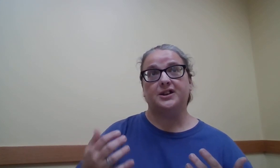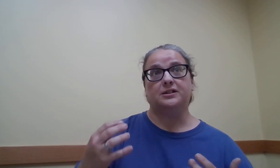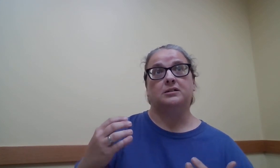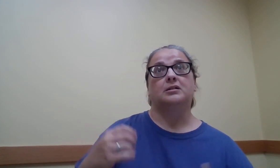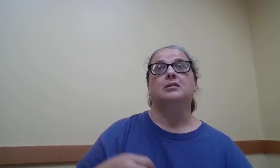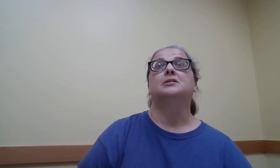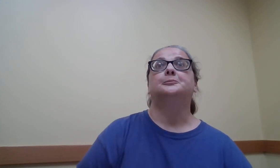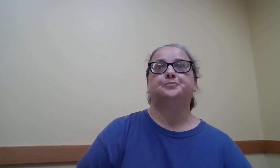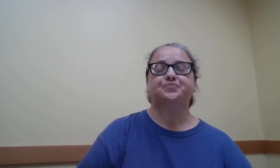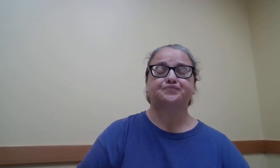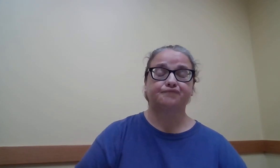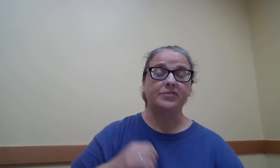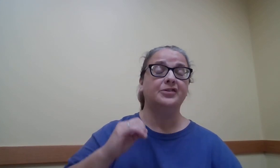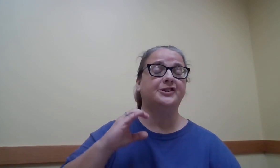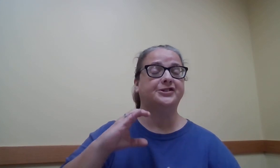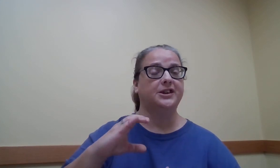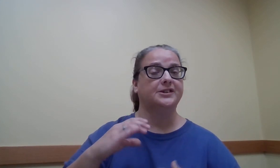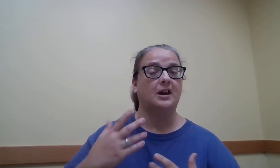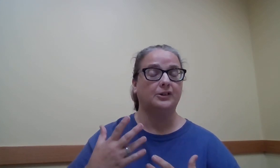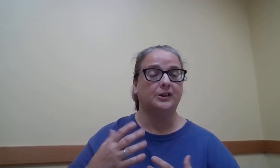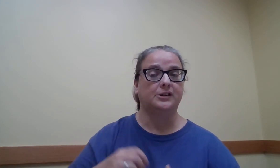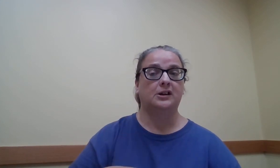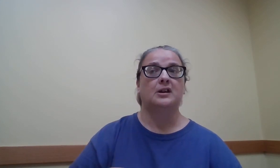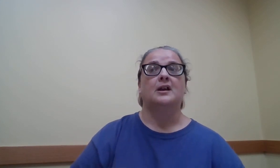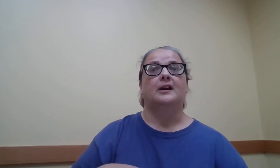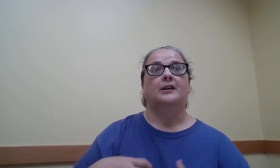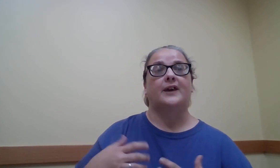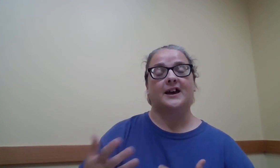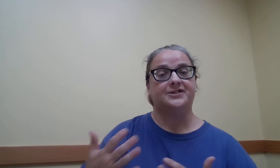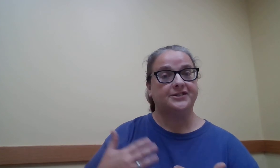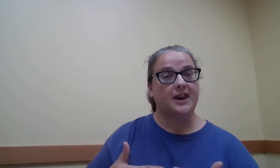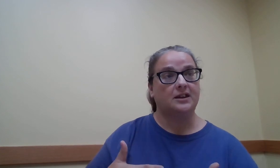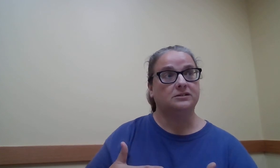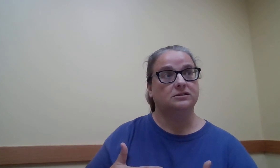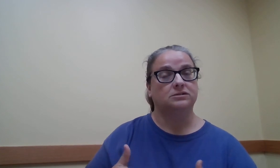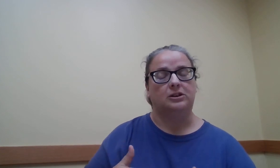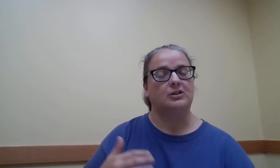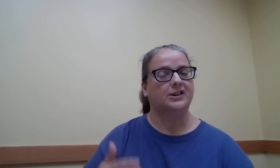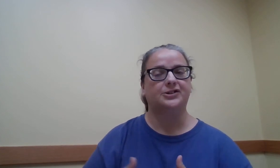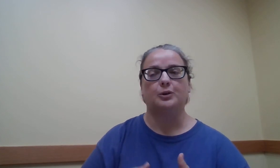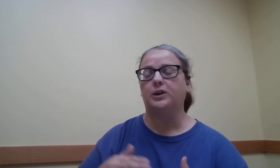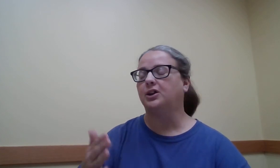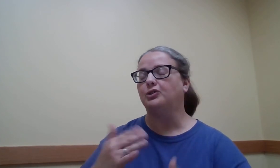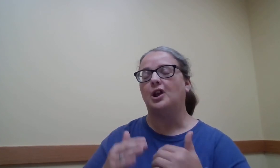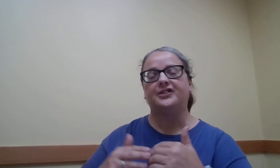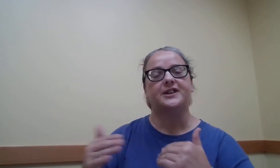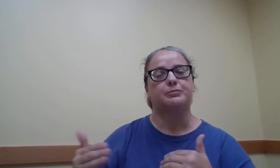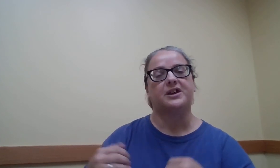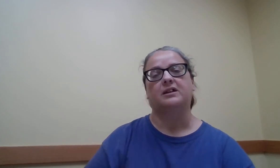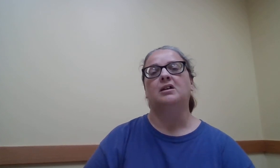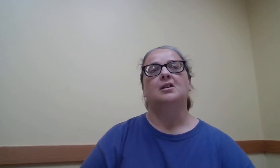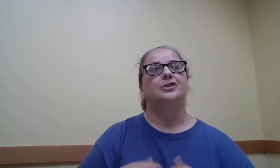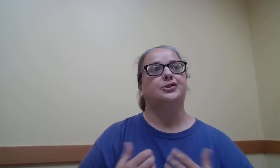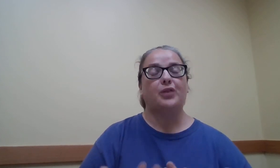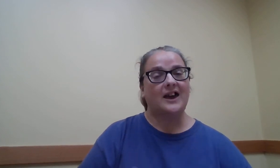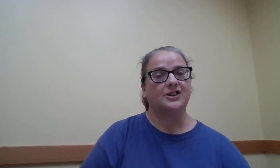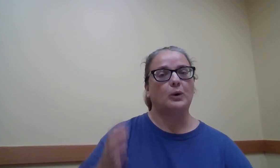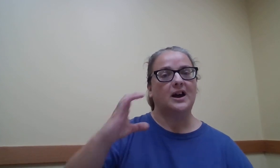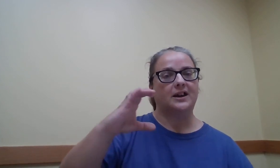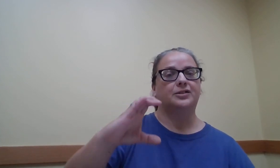1,000. The C is 100. The X is 10. Okay, so it goes along the same thing. So that is why this